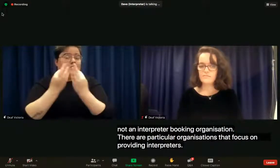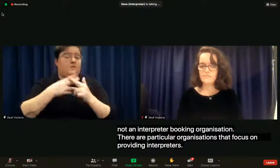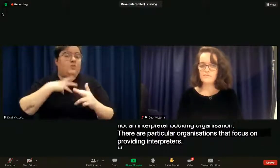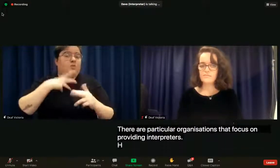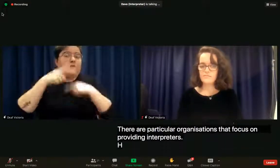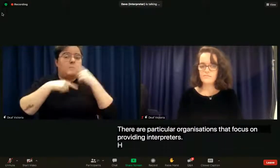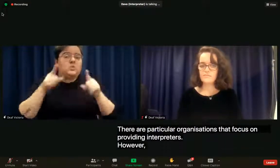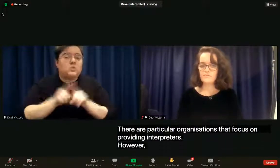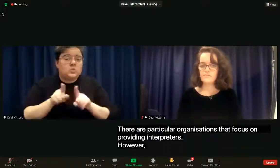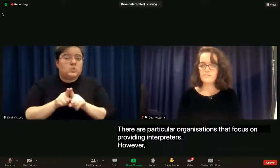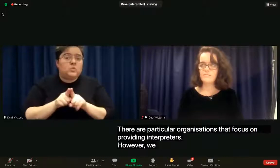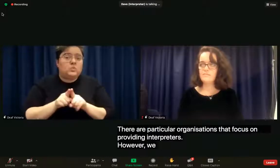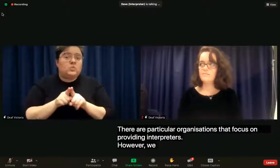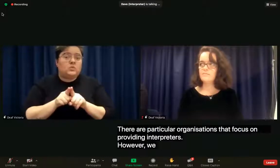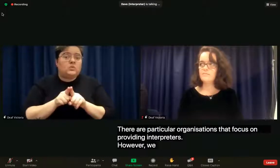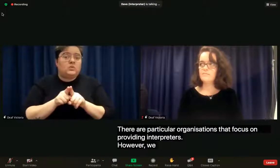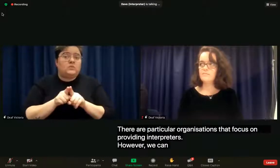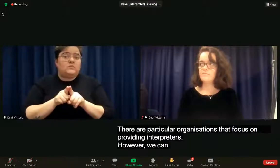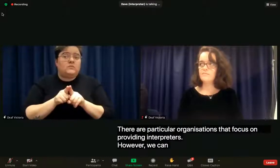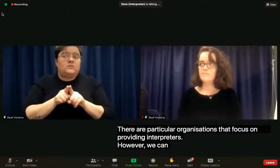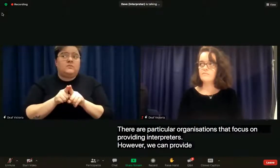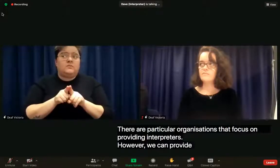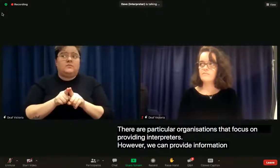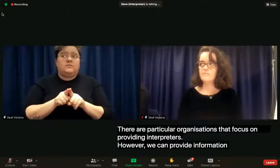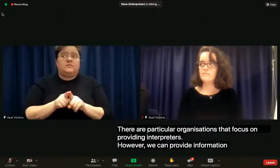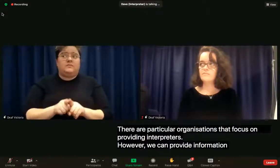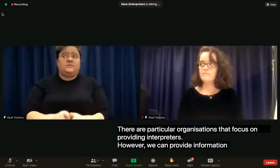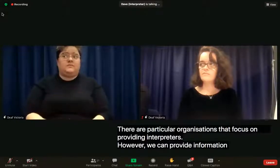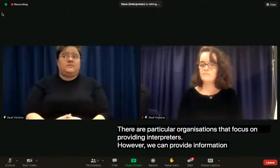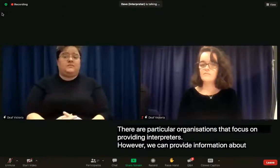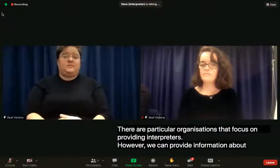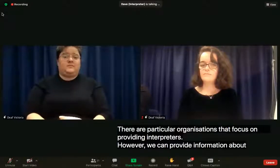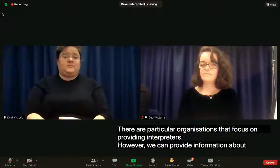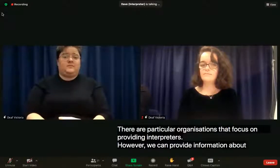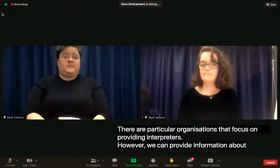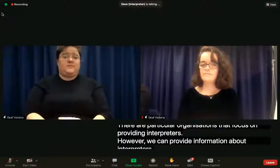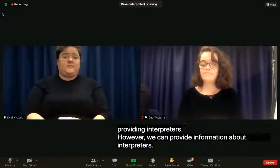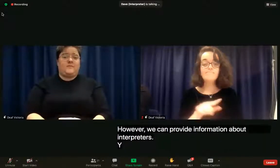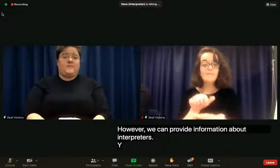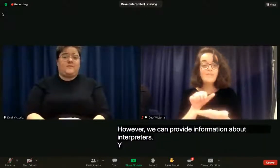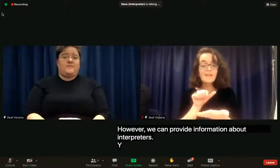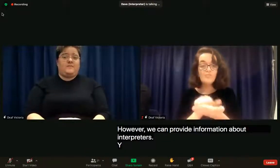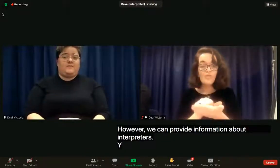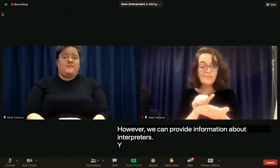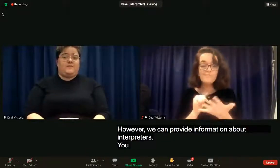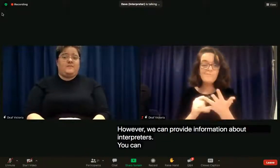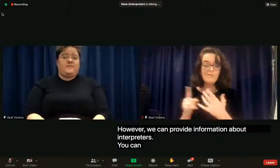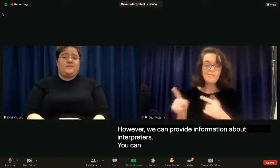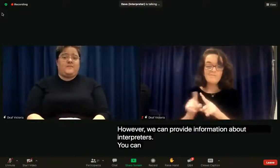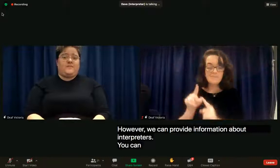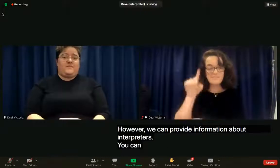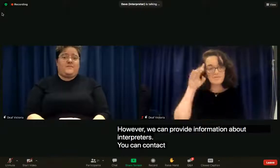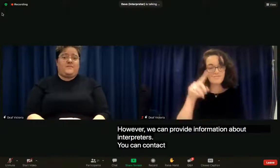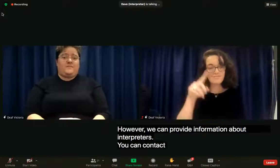interpreters. And you can contact booking offices and interpreting services for more information as well.